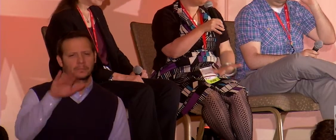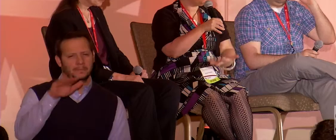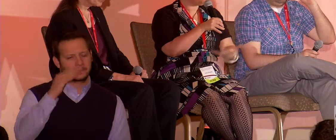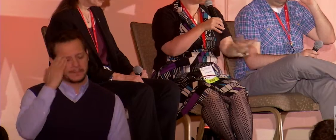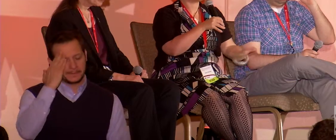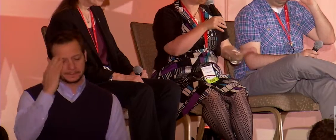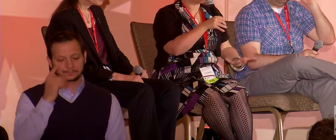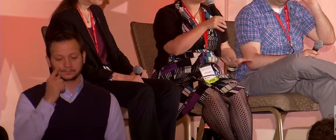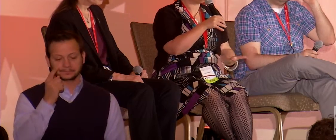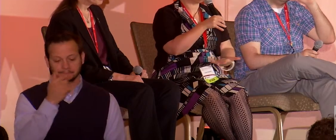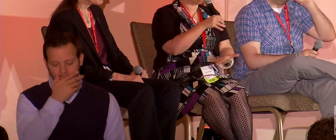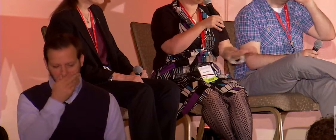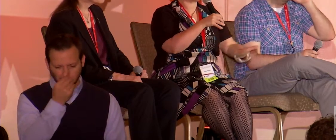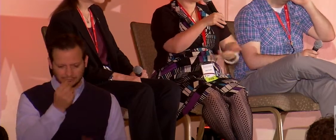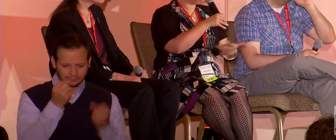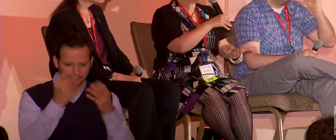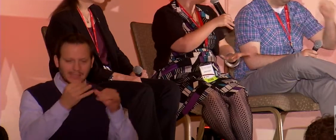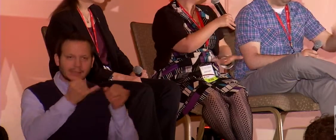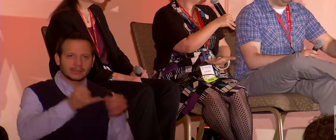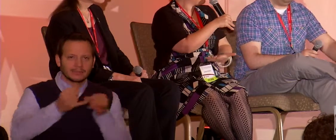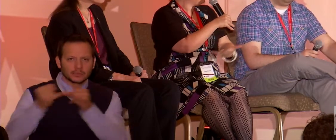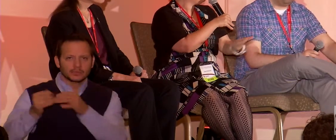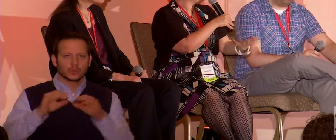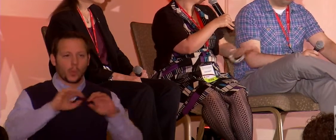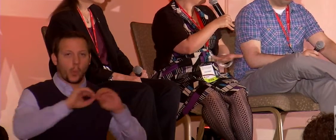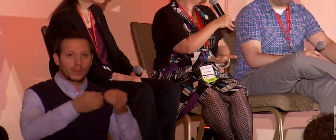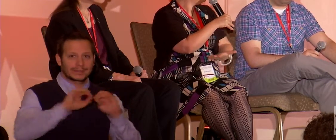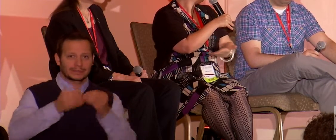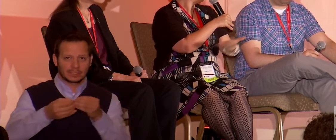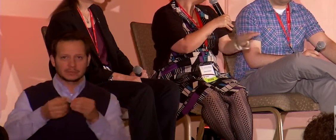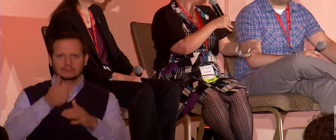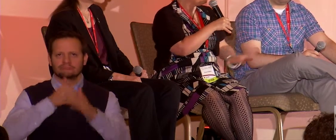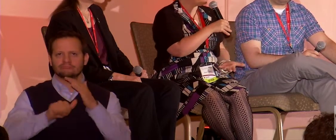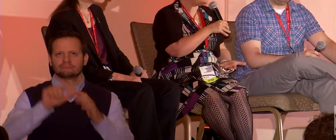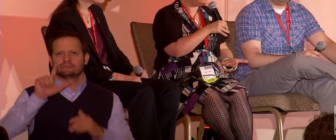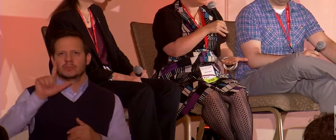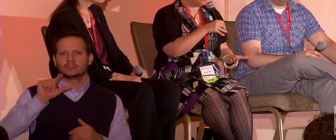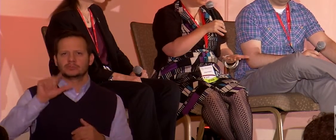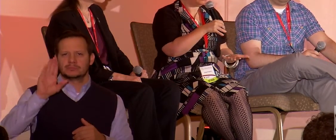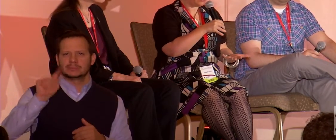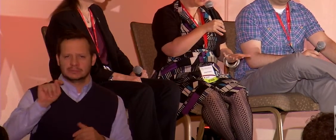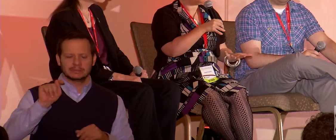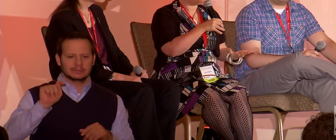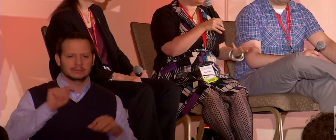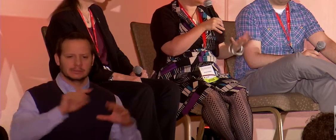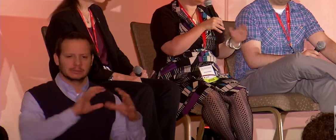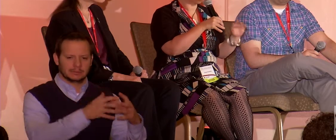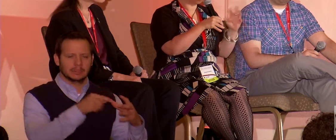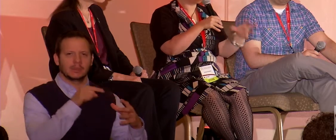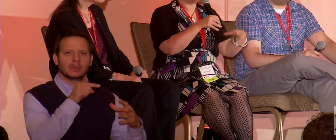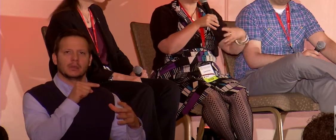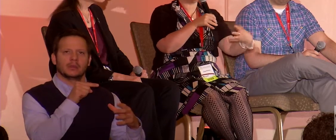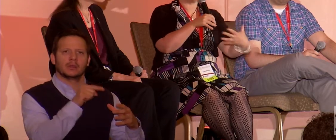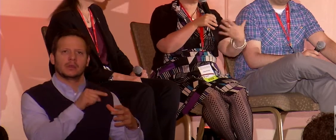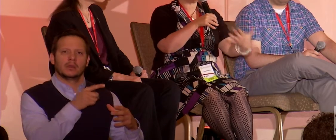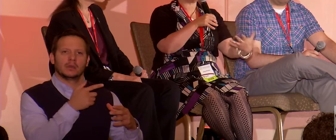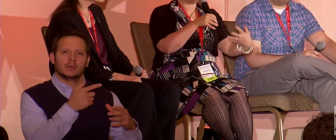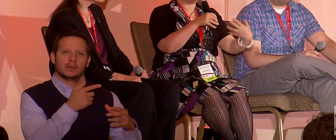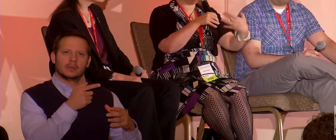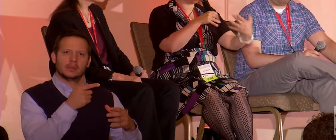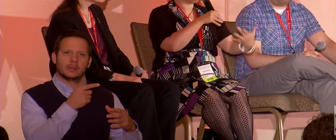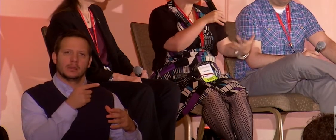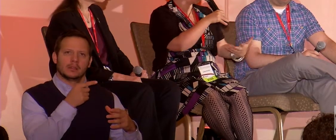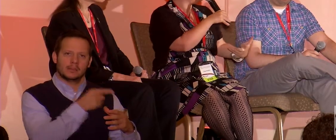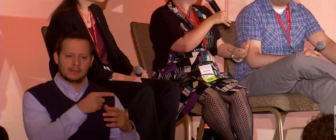individuals and also organizations in the LGBT movement have been deliberately trying to